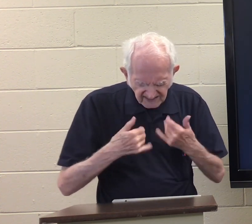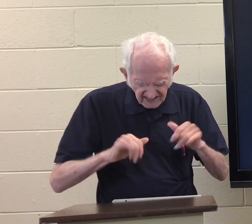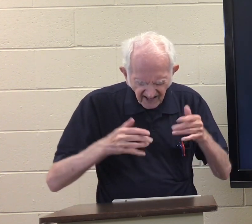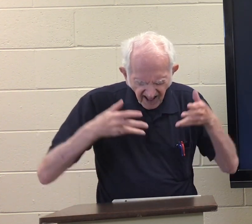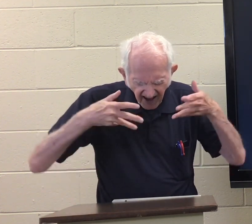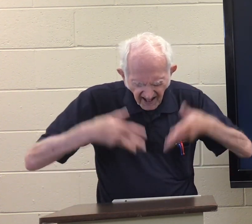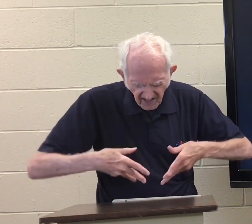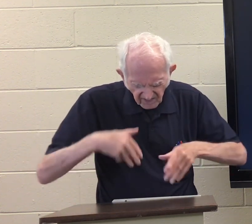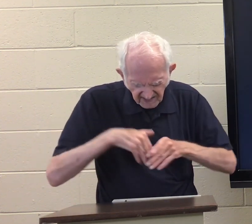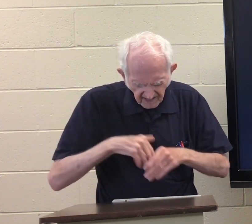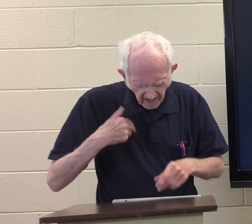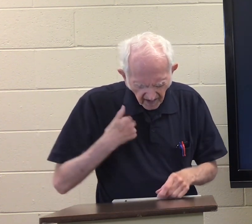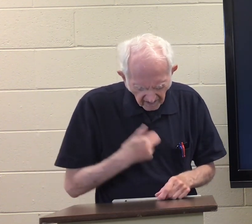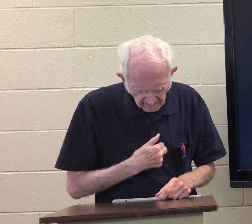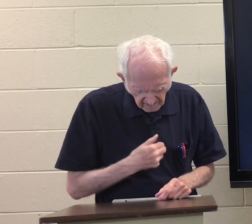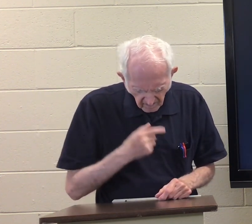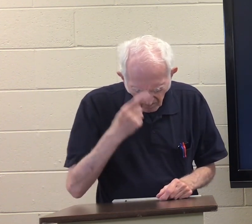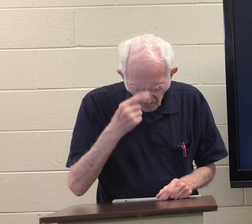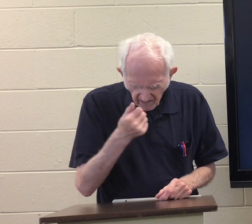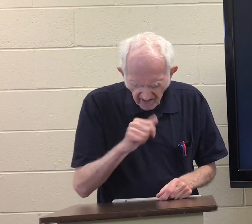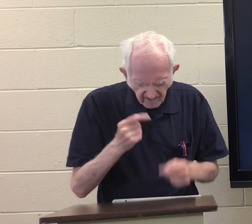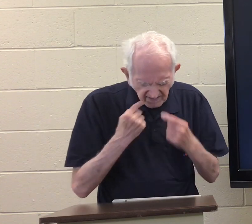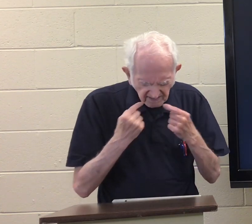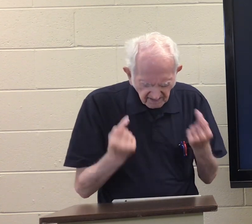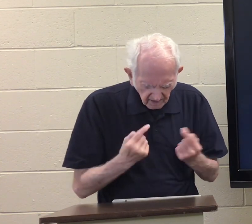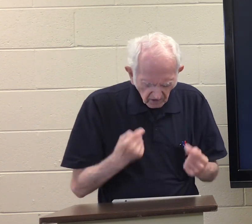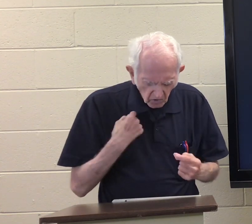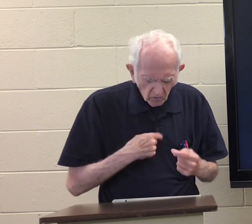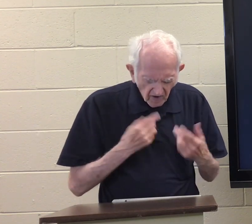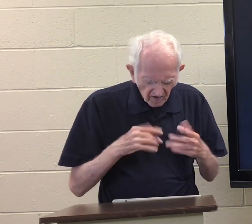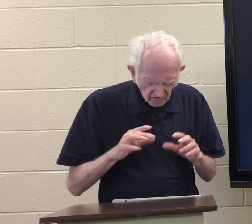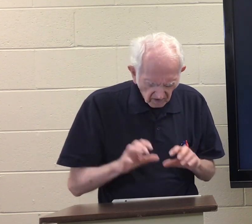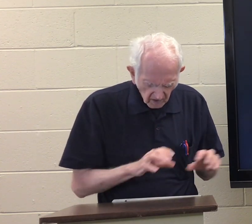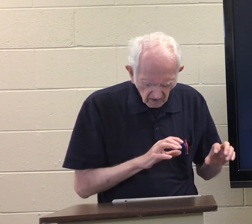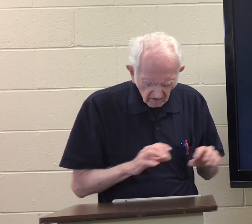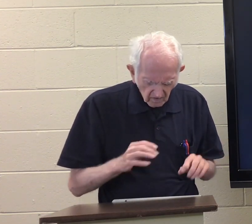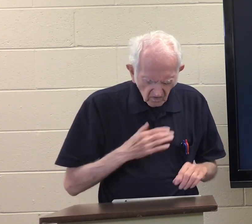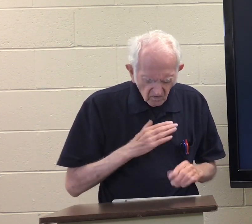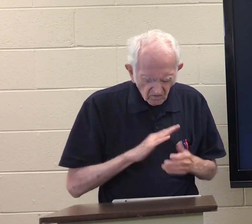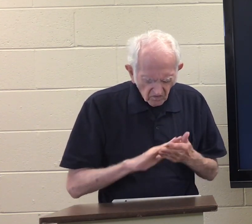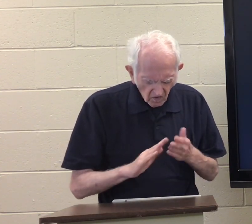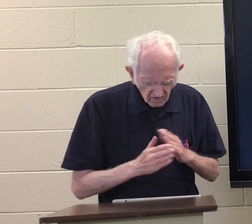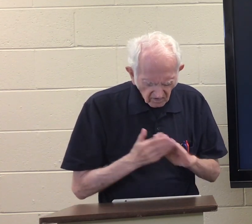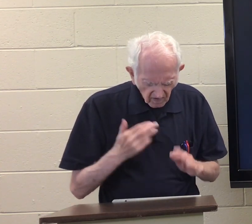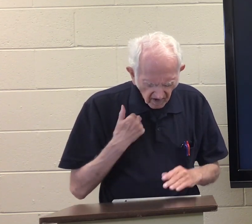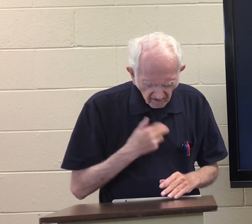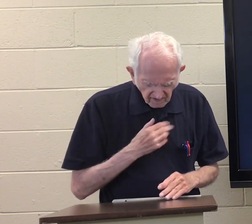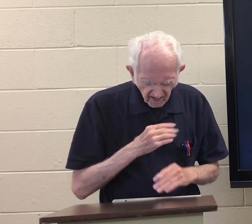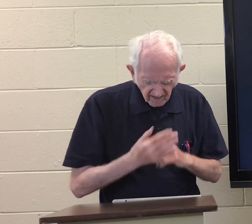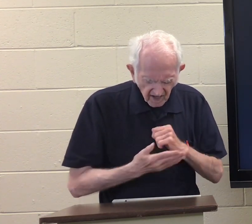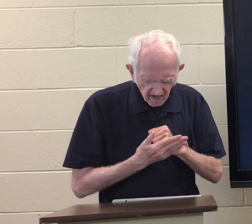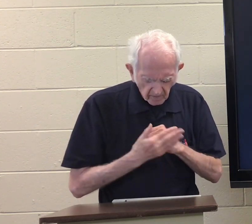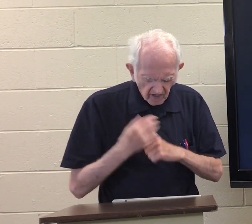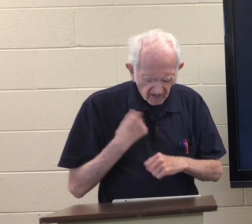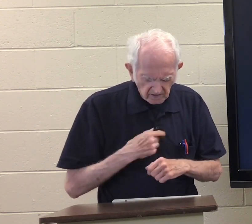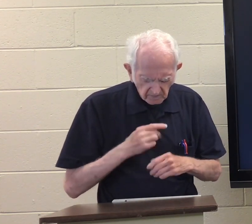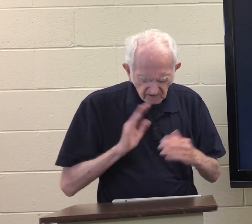forgive any darkness that's still left in us, for any sin that we have done. Forgive us and help